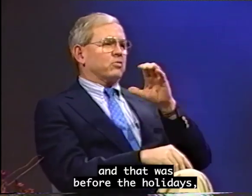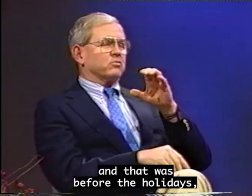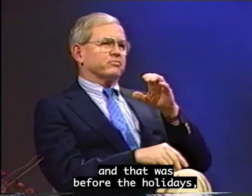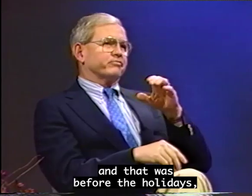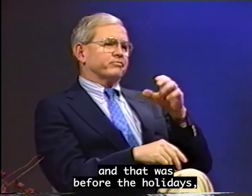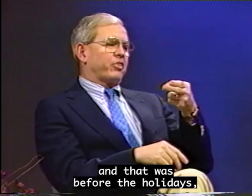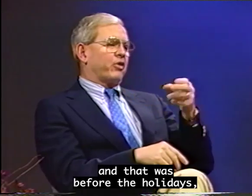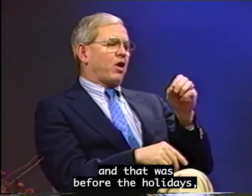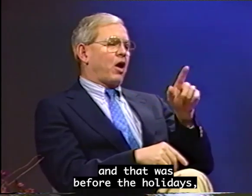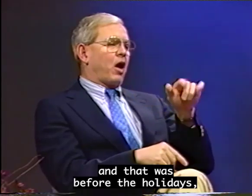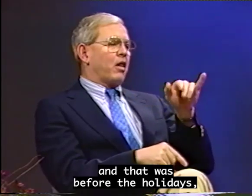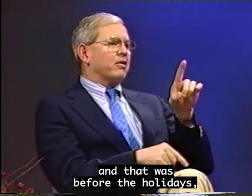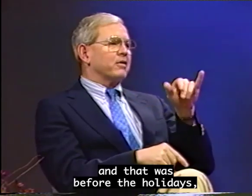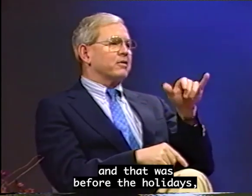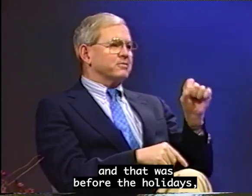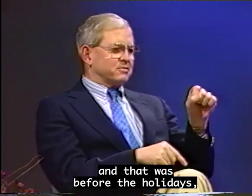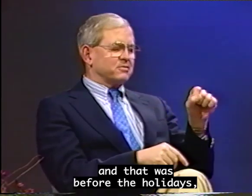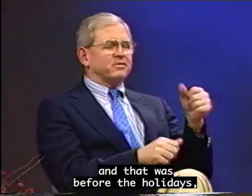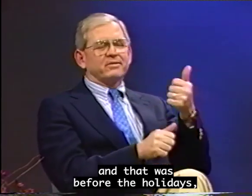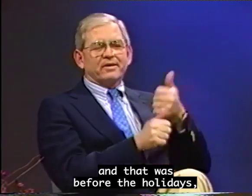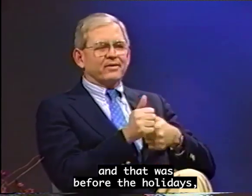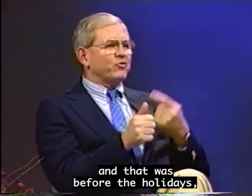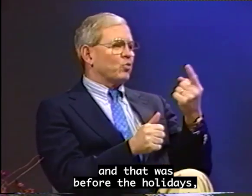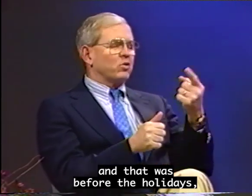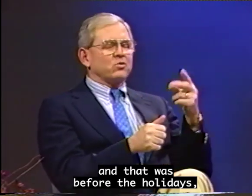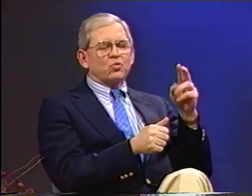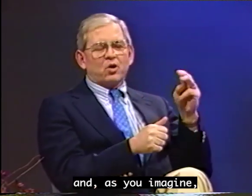And that was before the holidays.